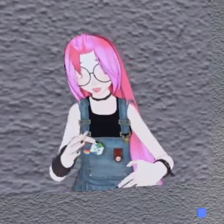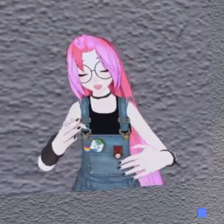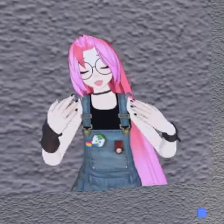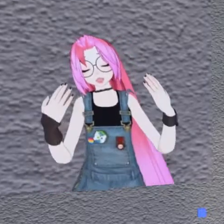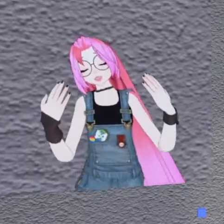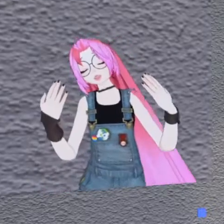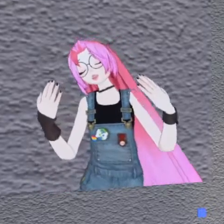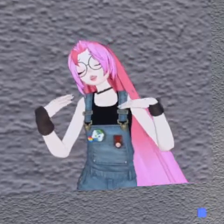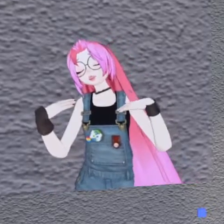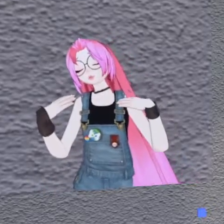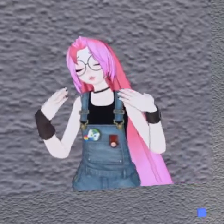need to cool down.